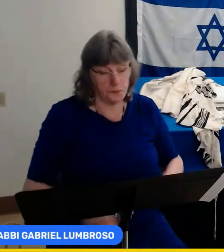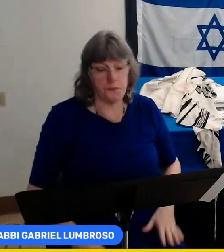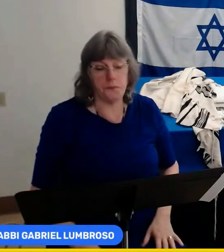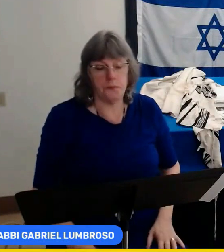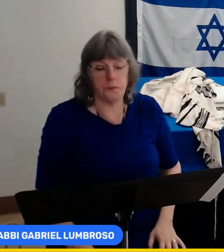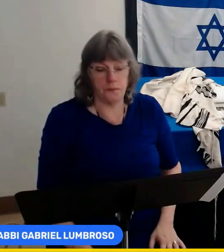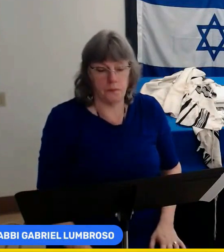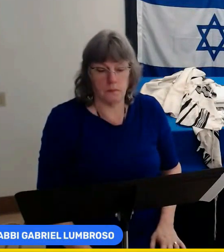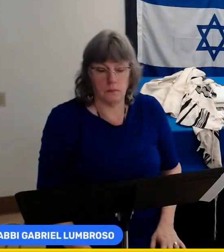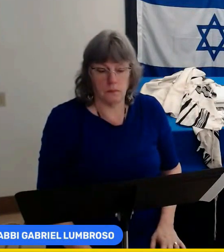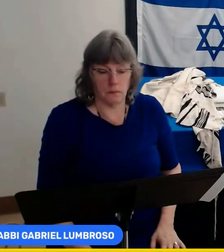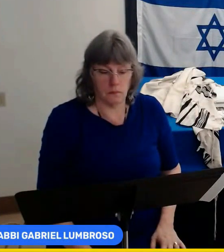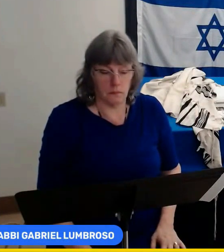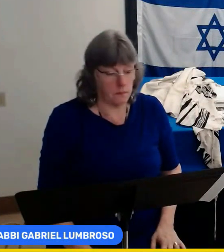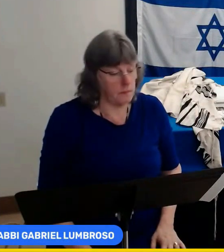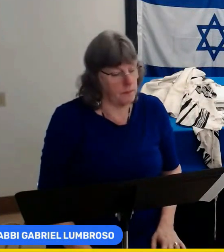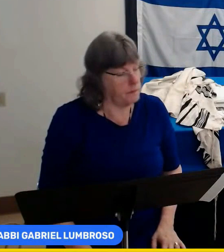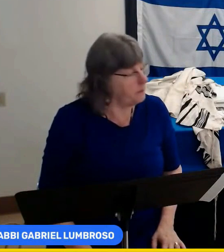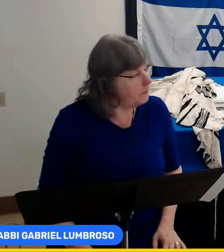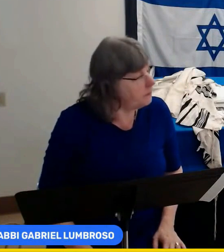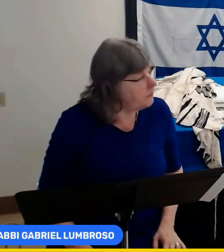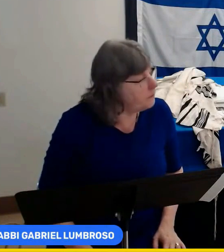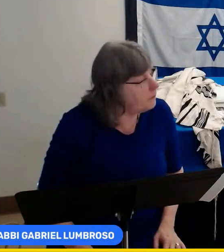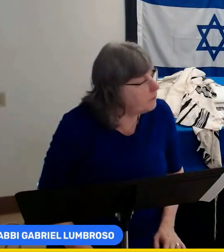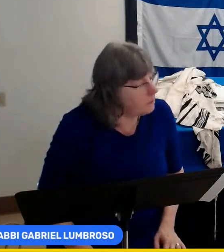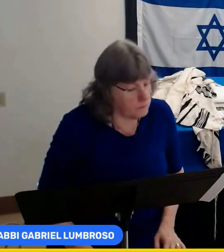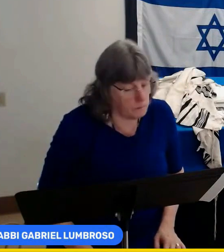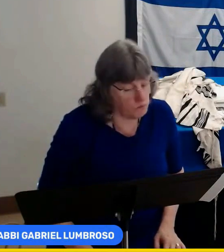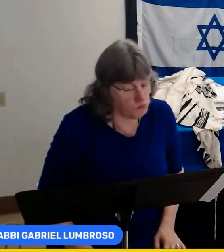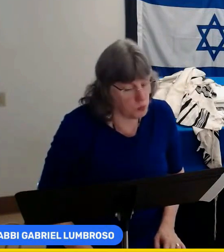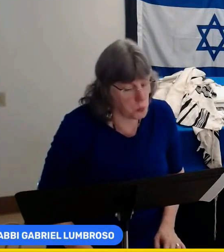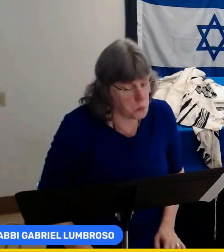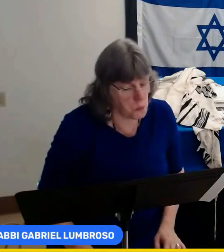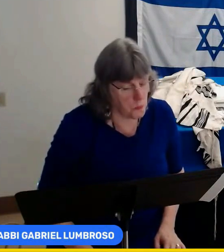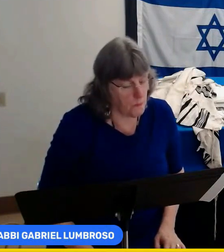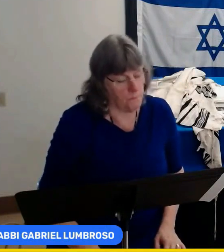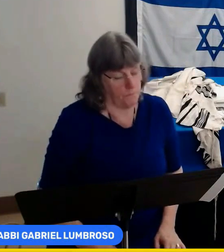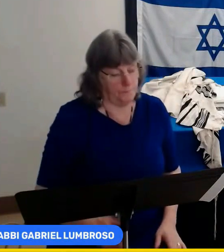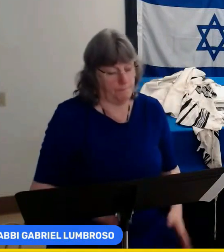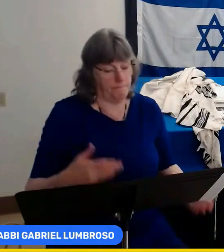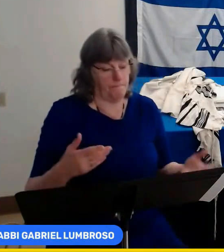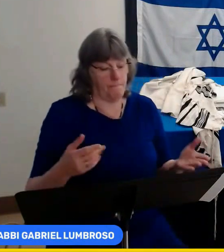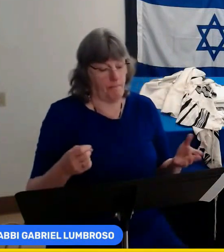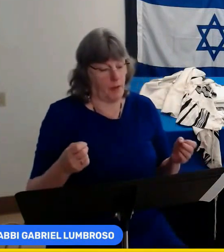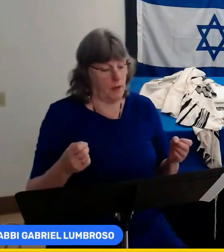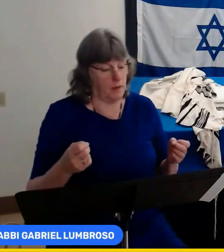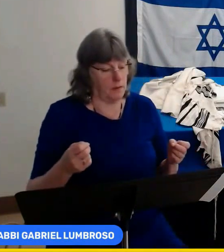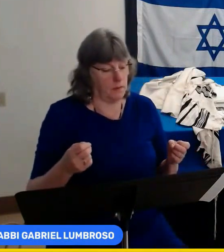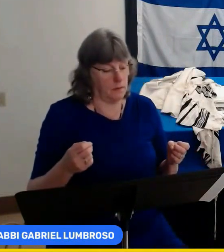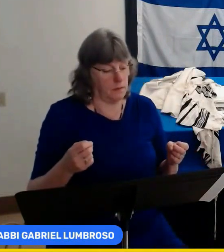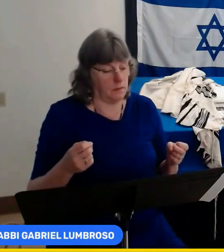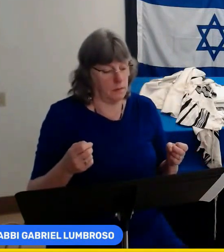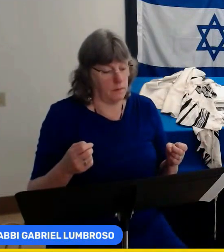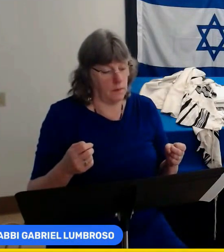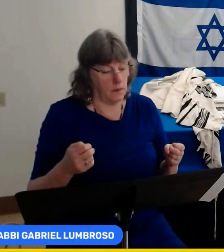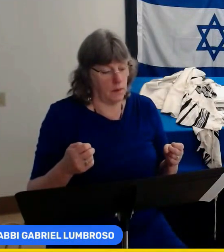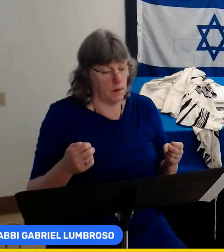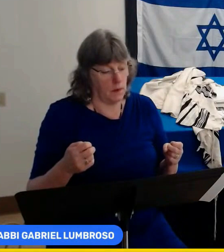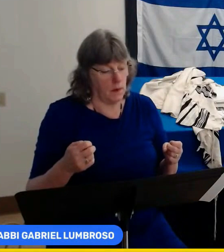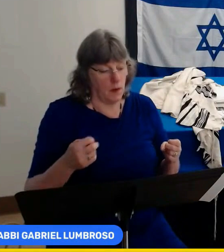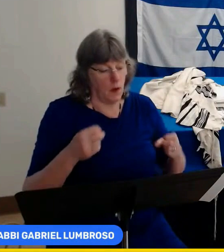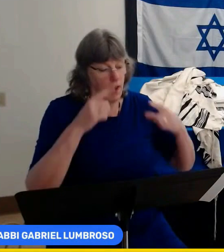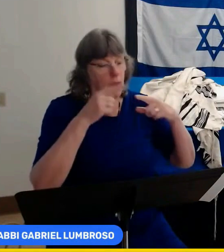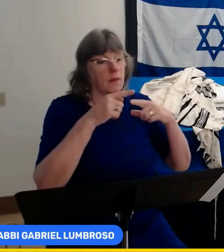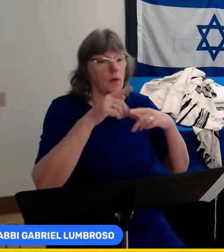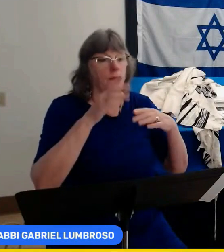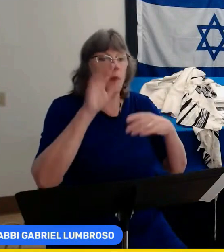Hashem quadrupling down on grace because we've doubled down on sin is a perfect example of Romans 5:20, which